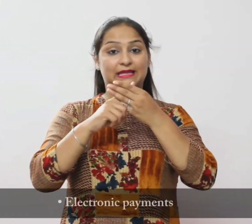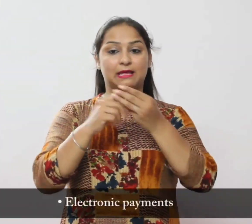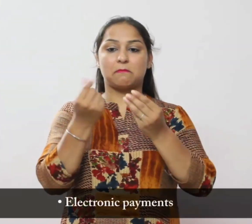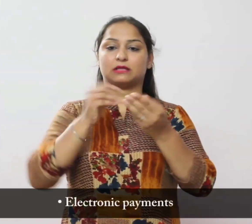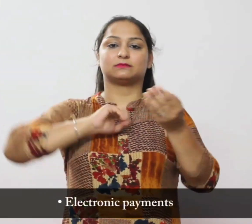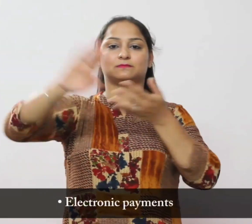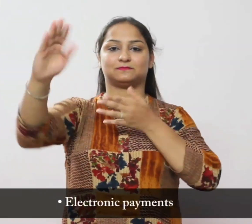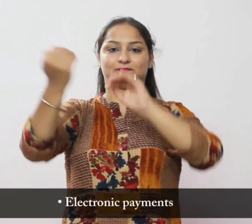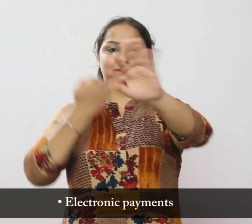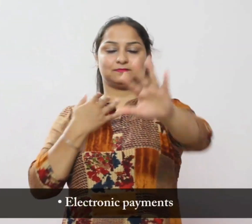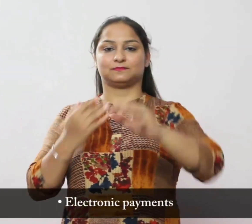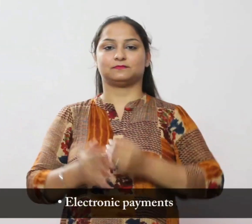electronic payments,